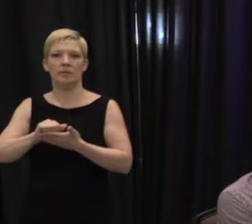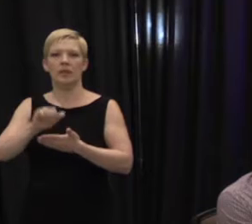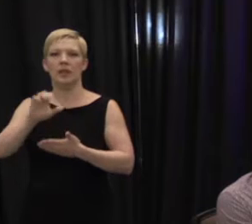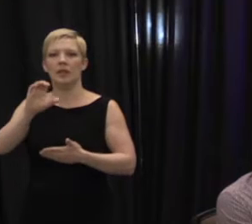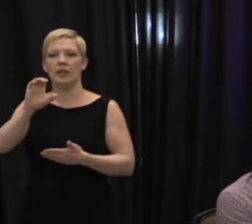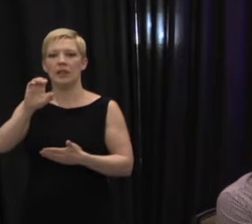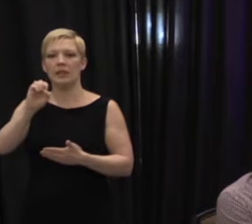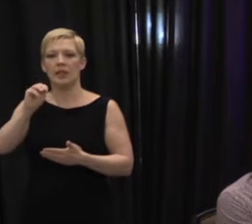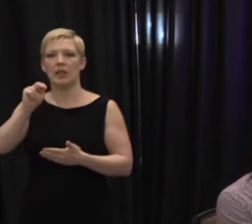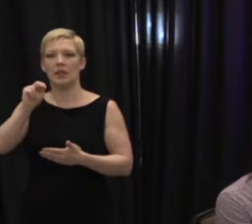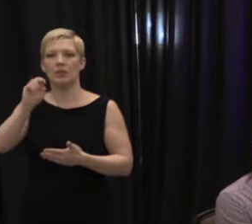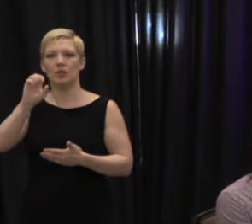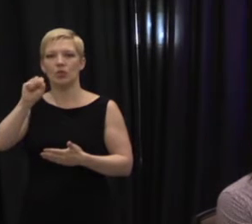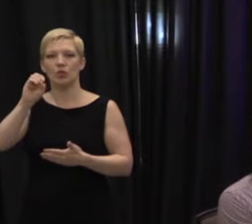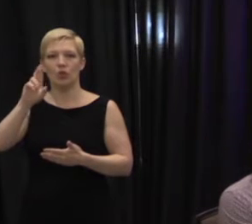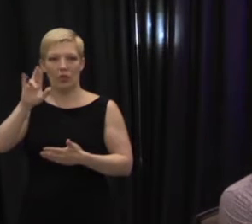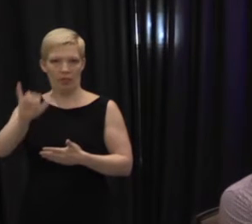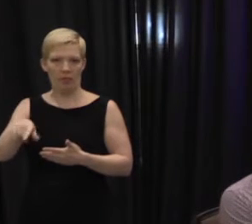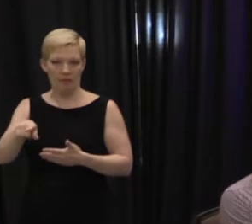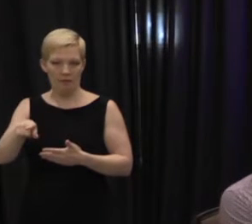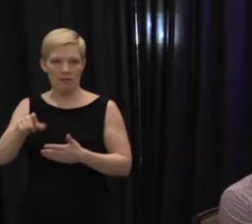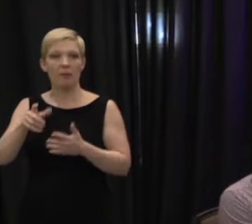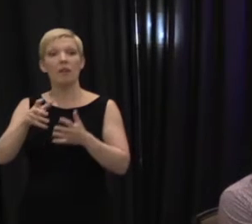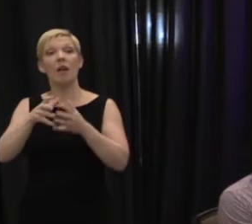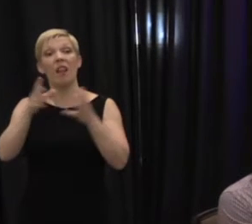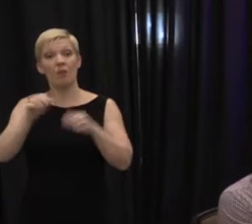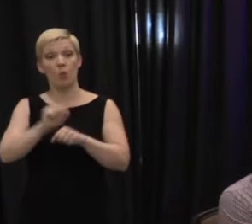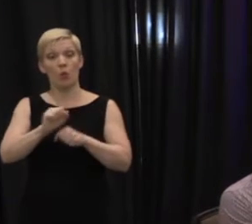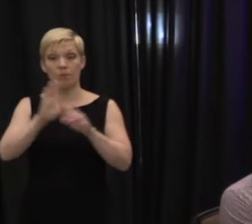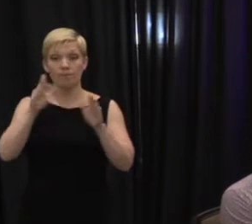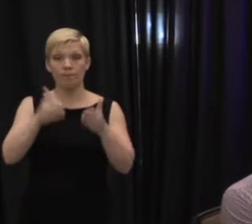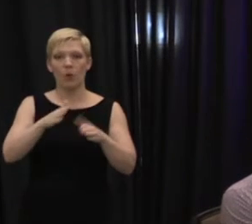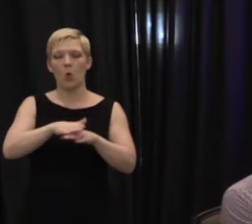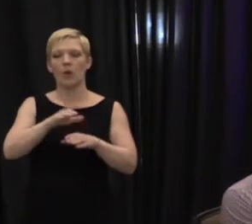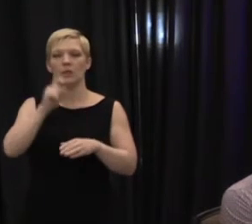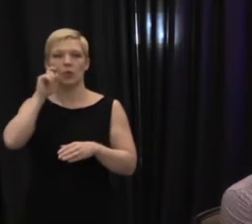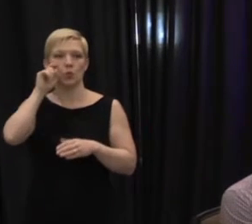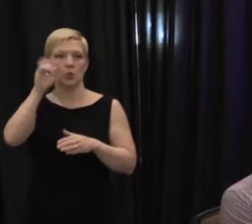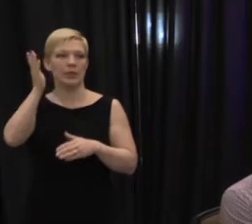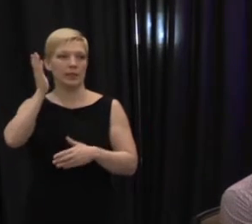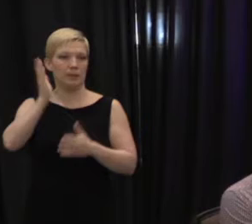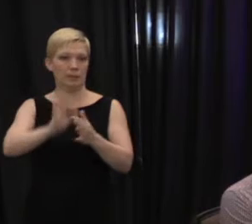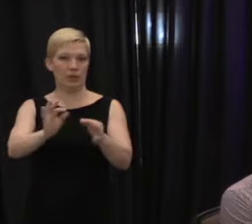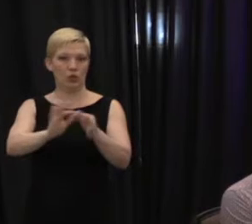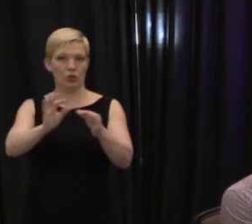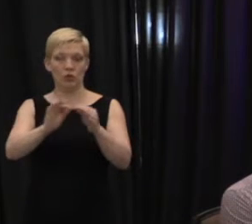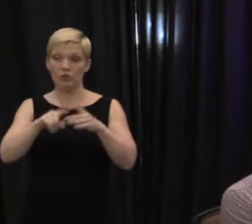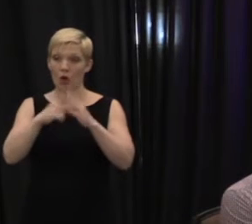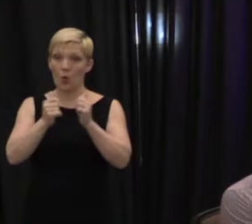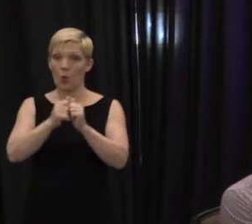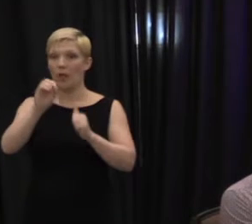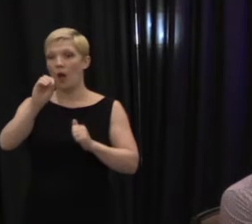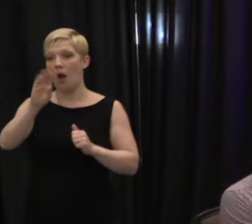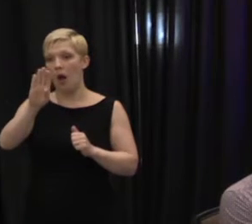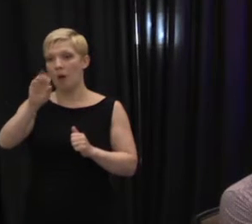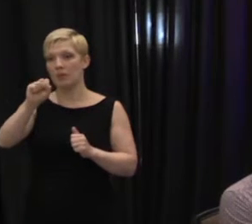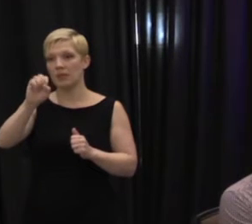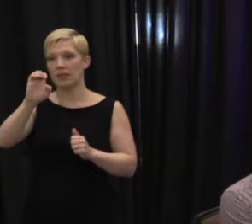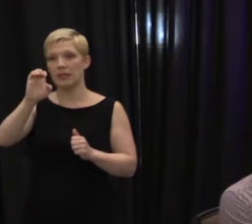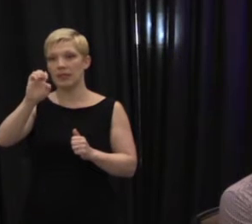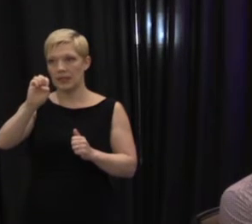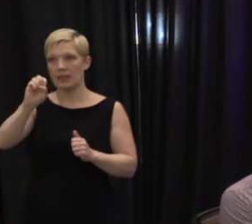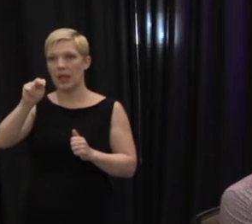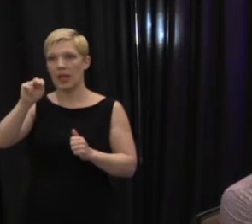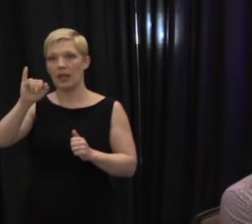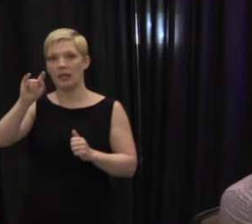not done ever. But anyway, so a lot of that work is on sexual speech, and we've been doing it. It started with the obscenity ruling in 1973 in Miller